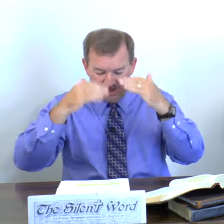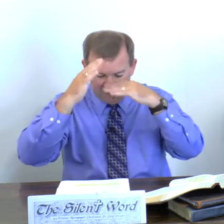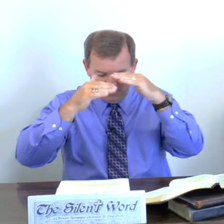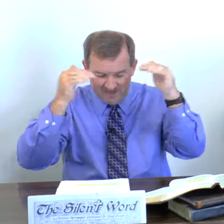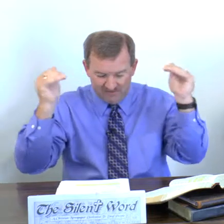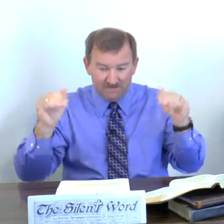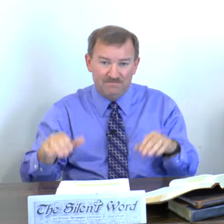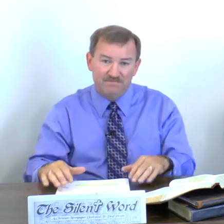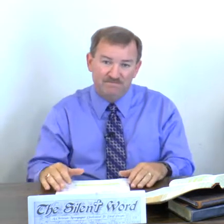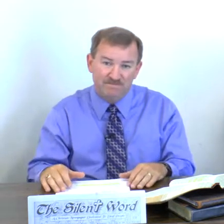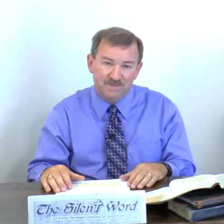of heaven.